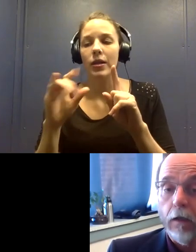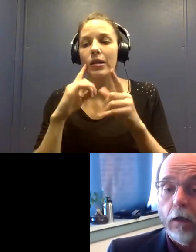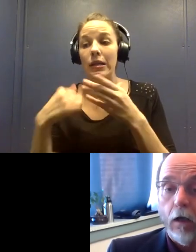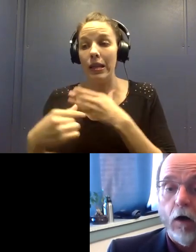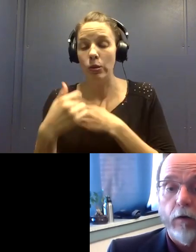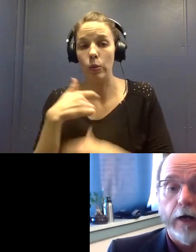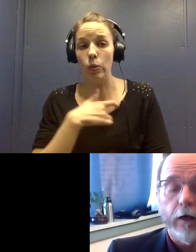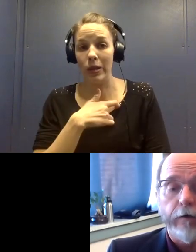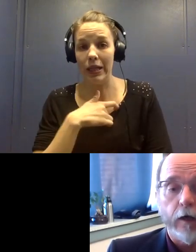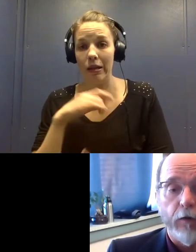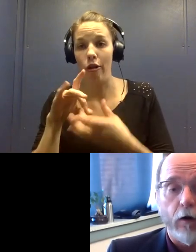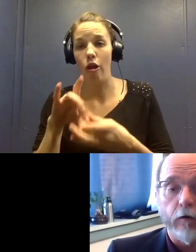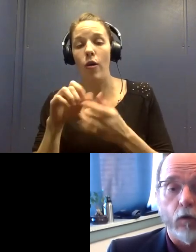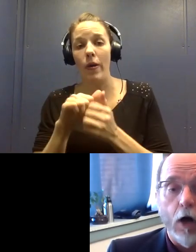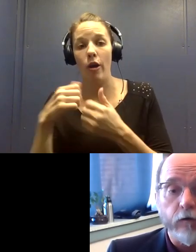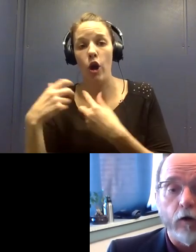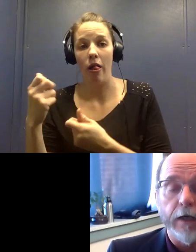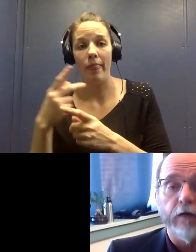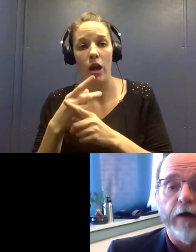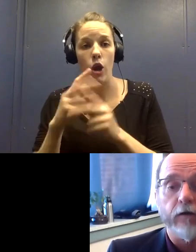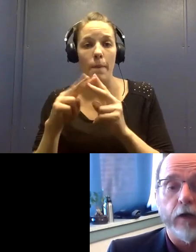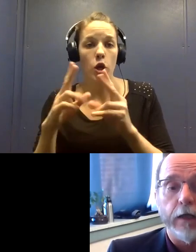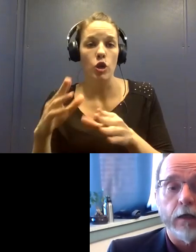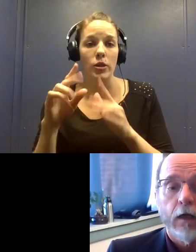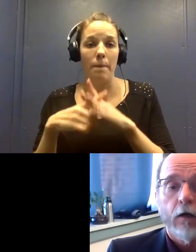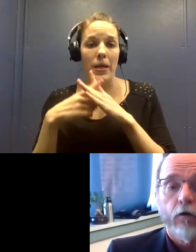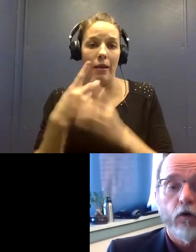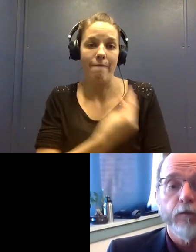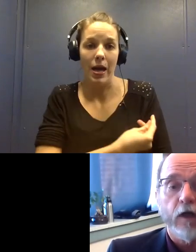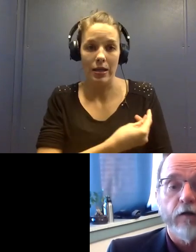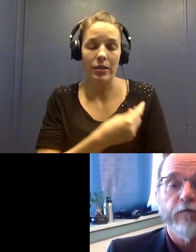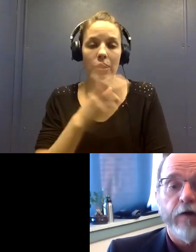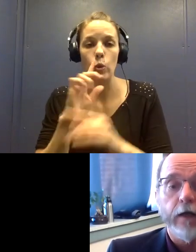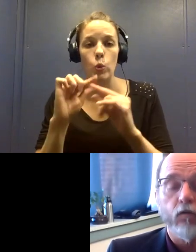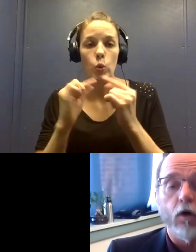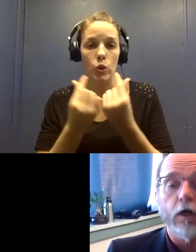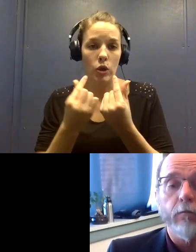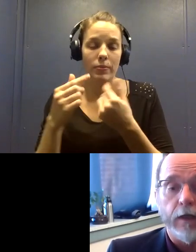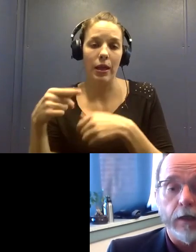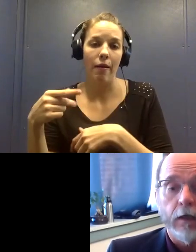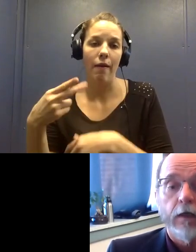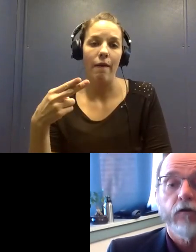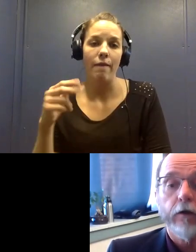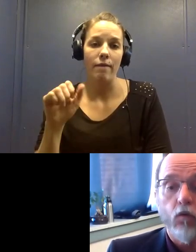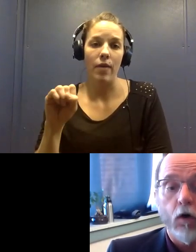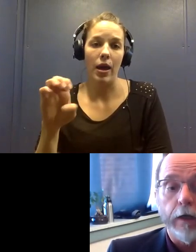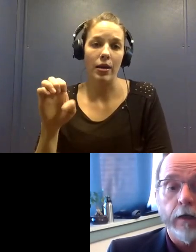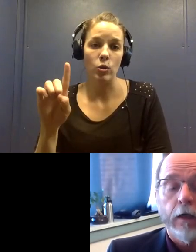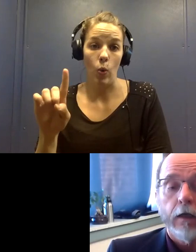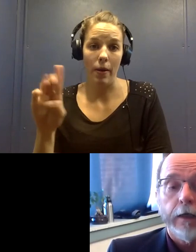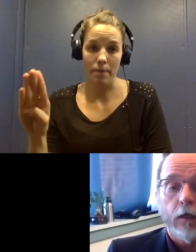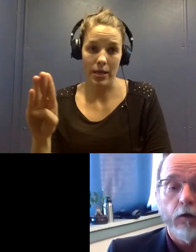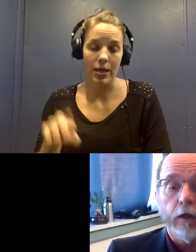we, along with our healthcare partners, will also begin vaccinating groups in phase 1B, tier